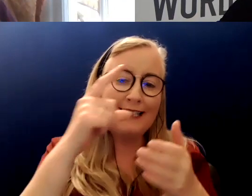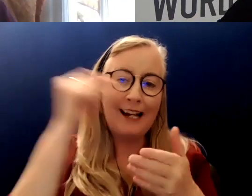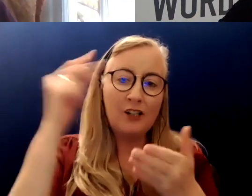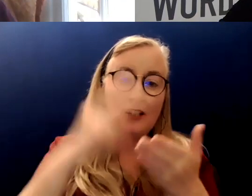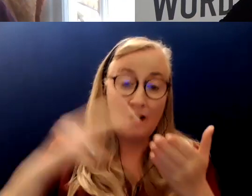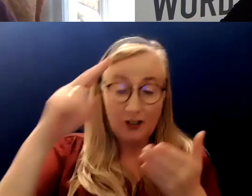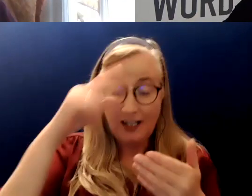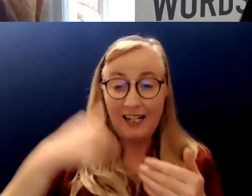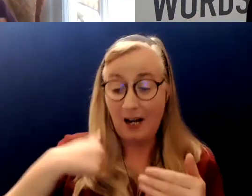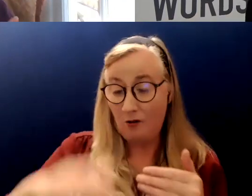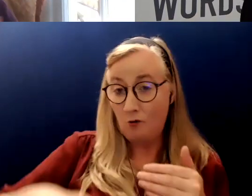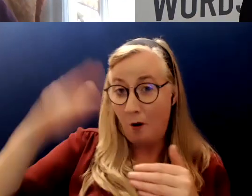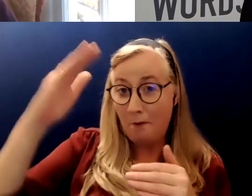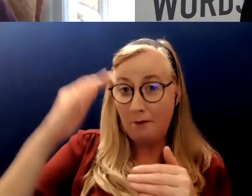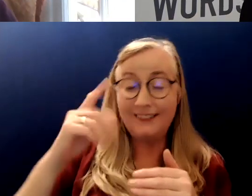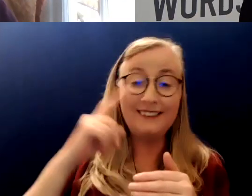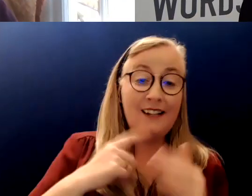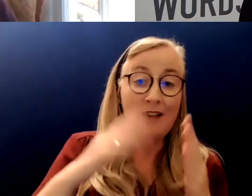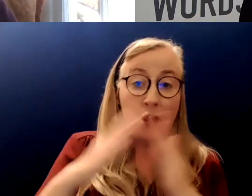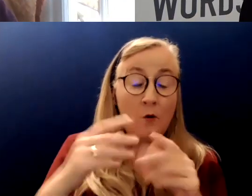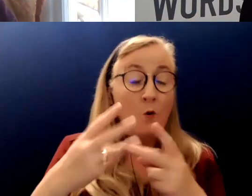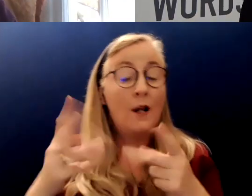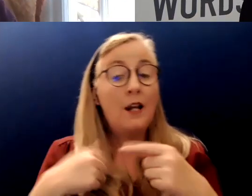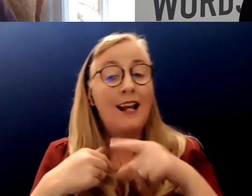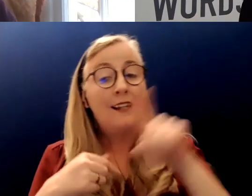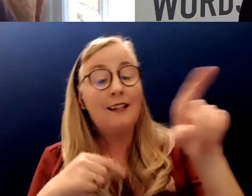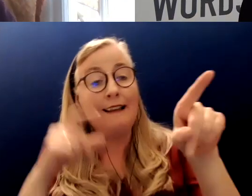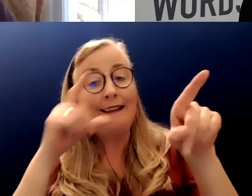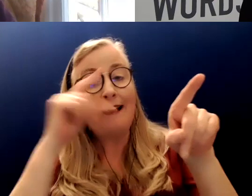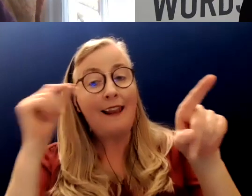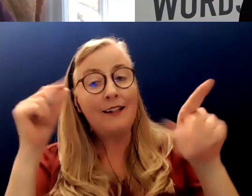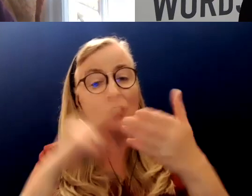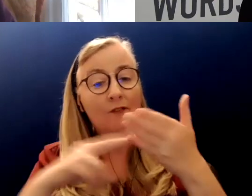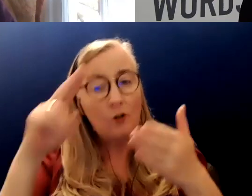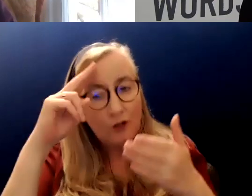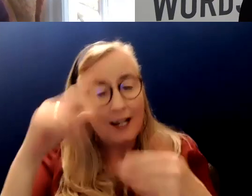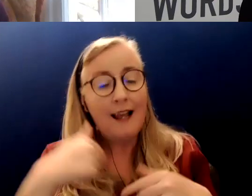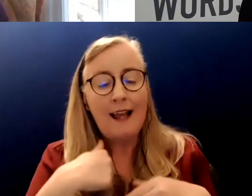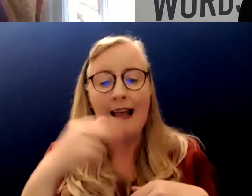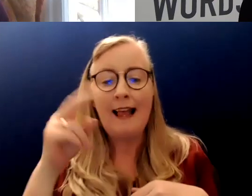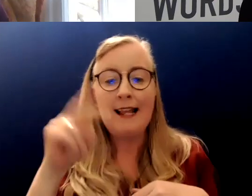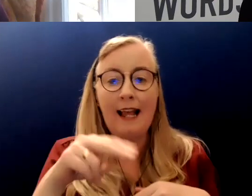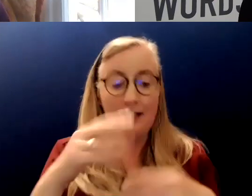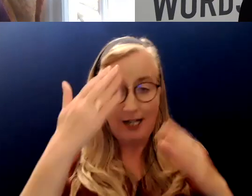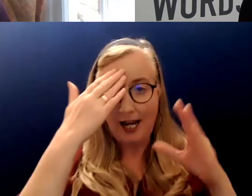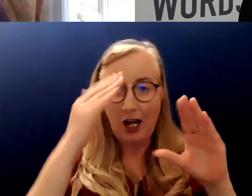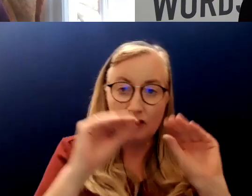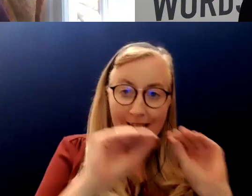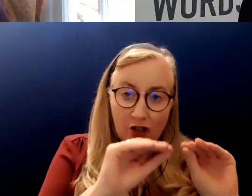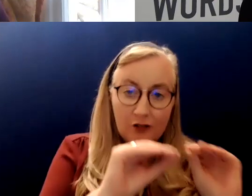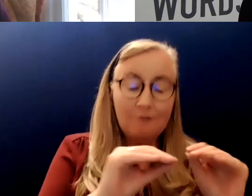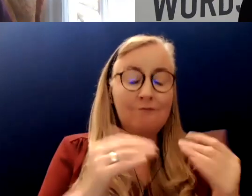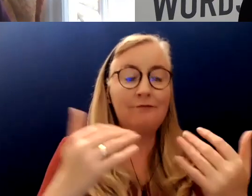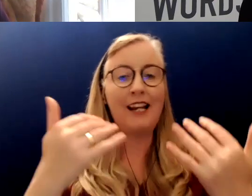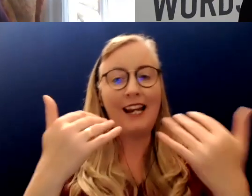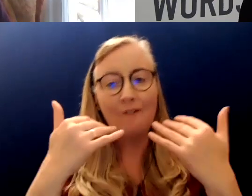in a deaf household, but when I went to Gallaudet, I had the opportunity to pursue education and information and